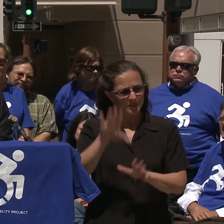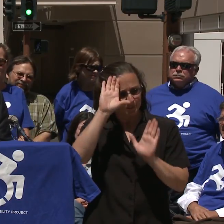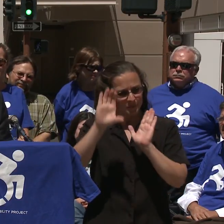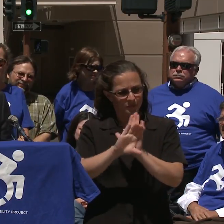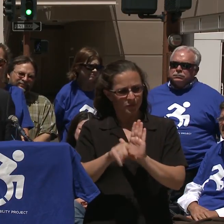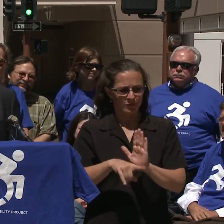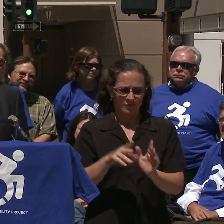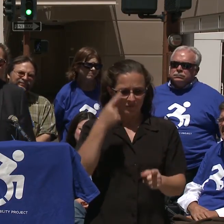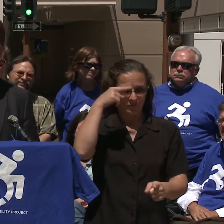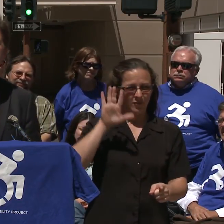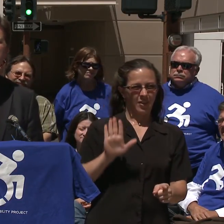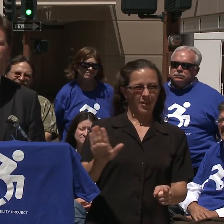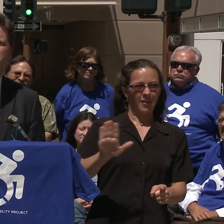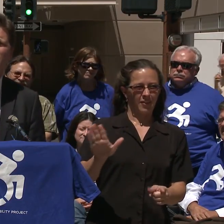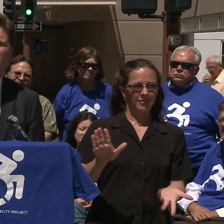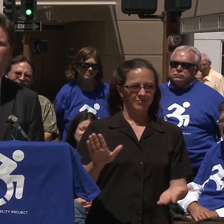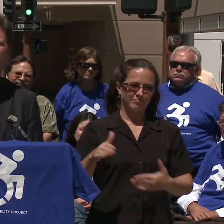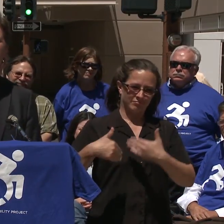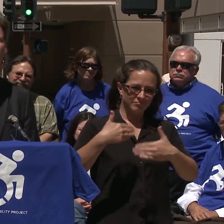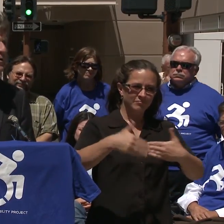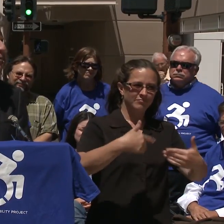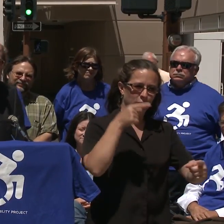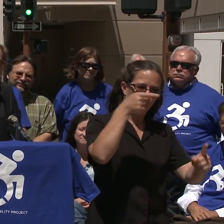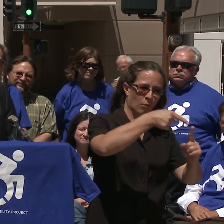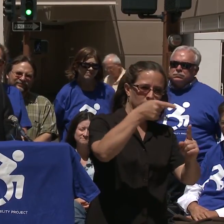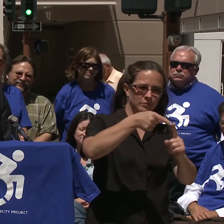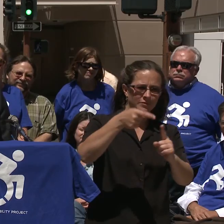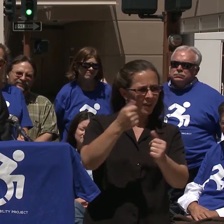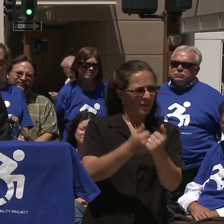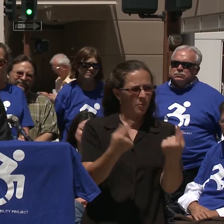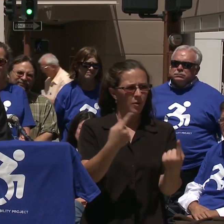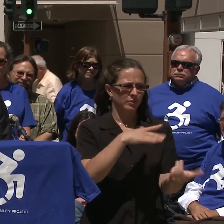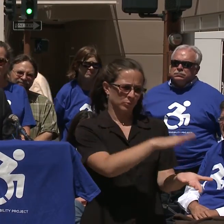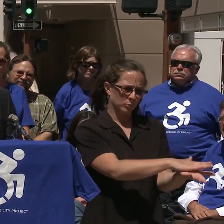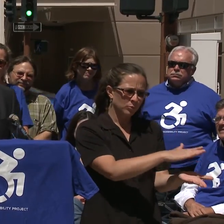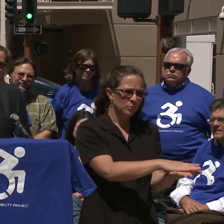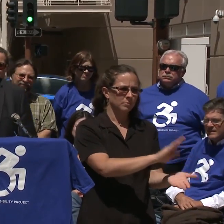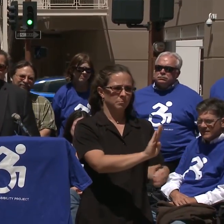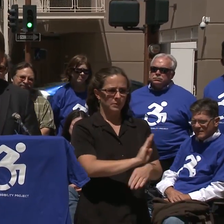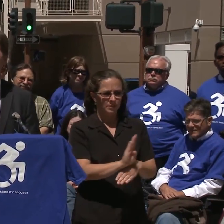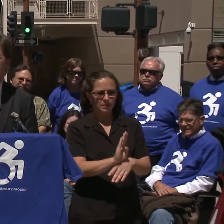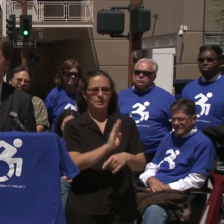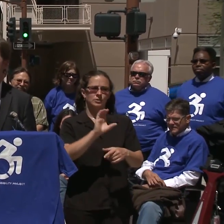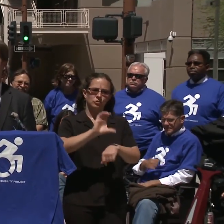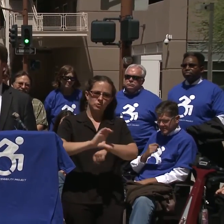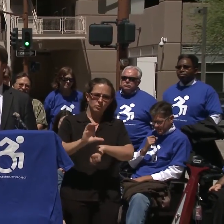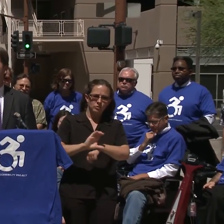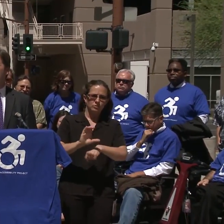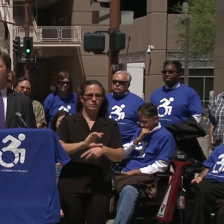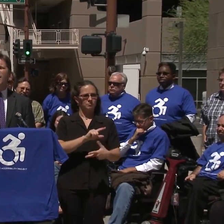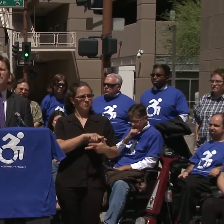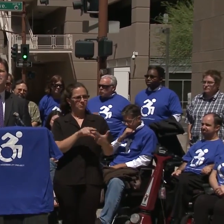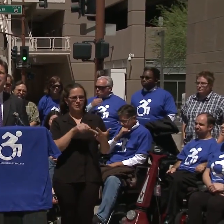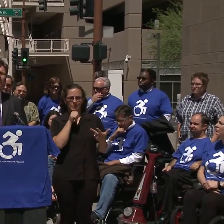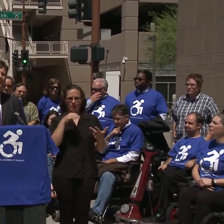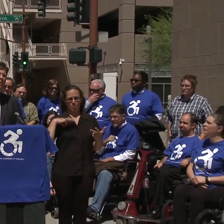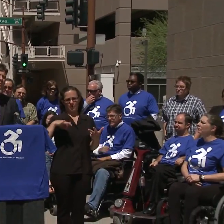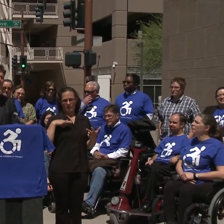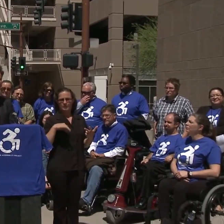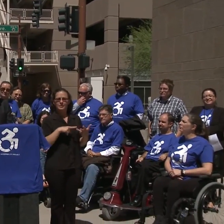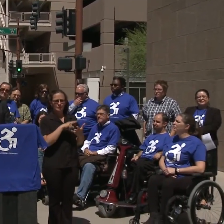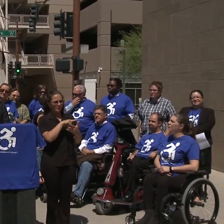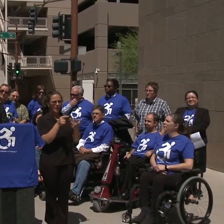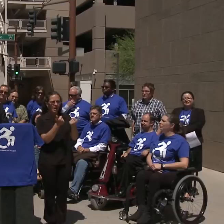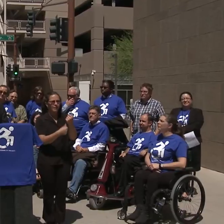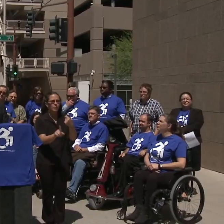other governmental entities. It needs to be used by everyone, schools, businesses, churches, nonprofits, everywhere